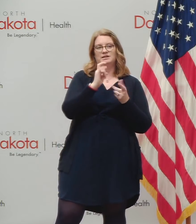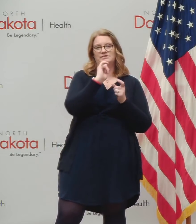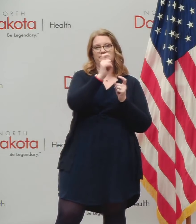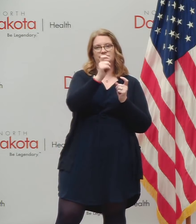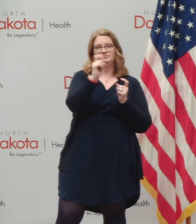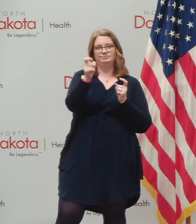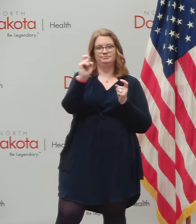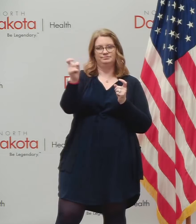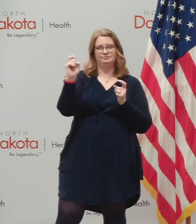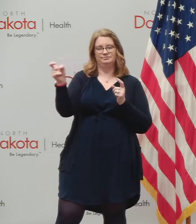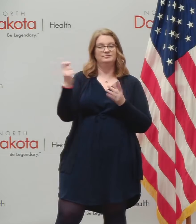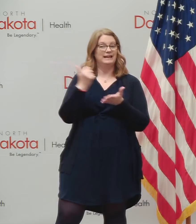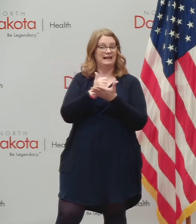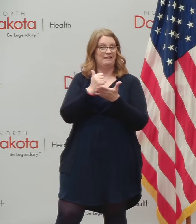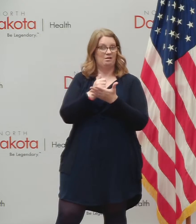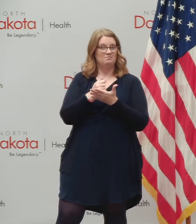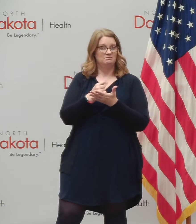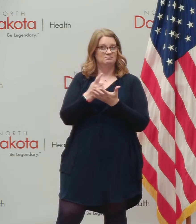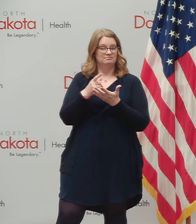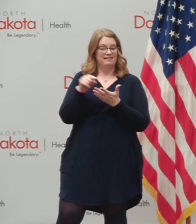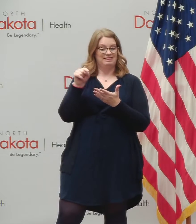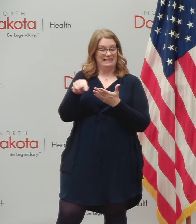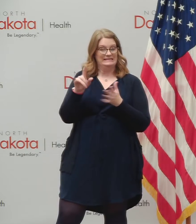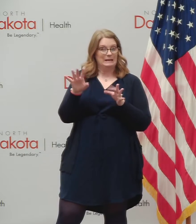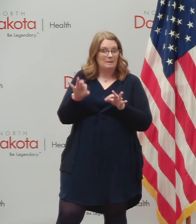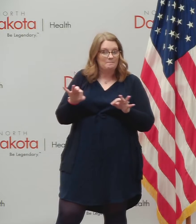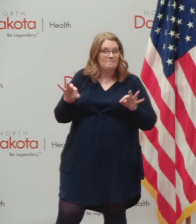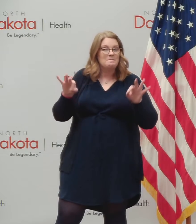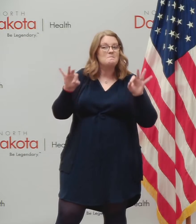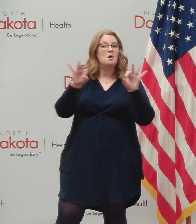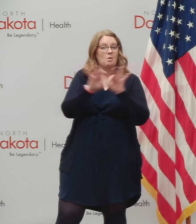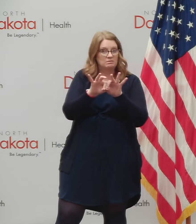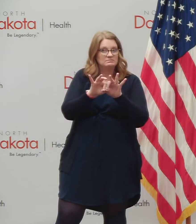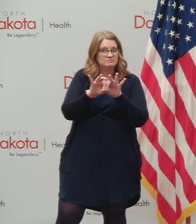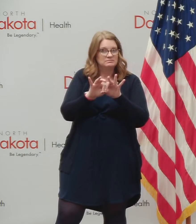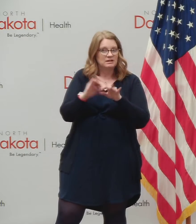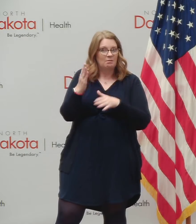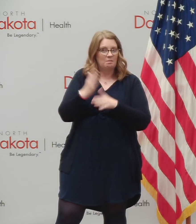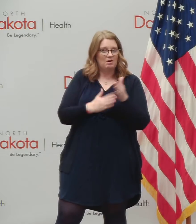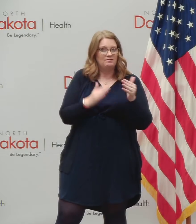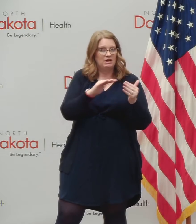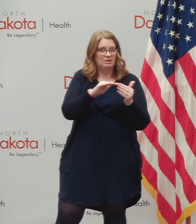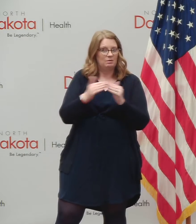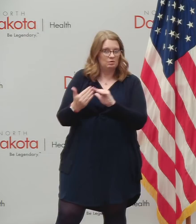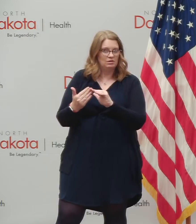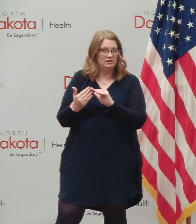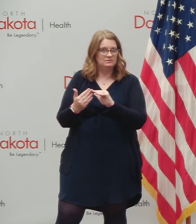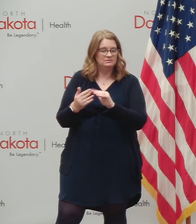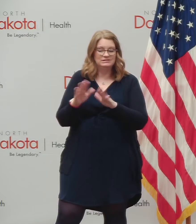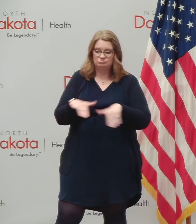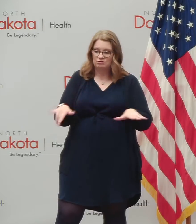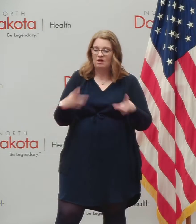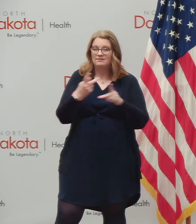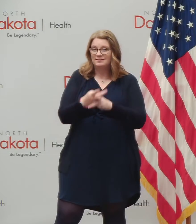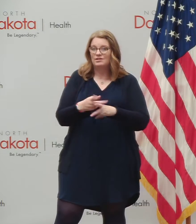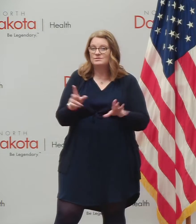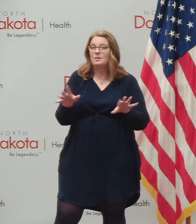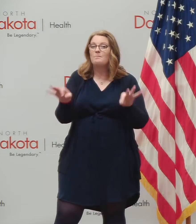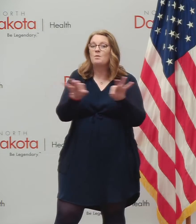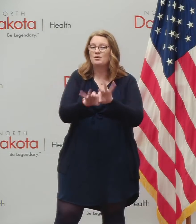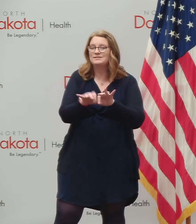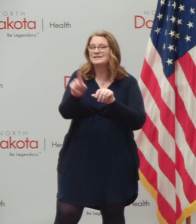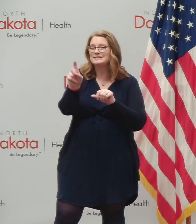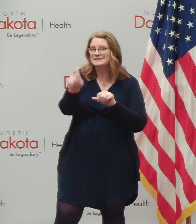keep this important piece of infrastructure going, which is child care for our